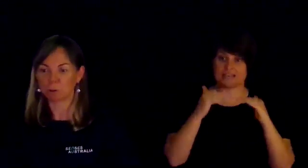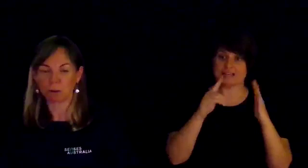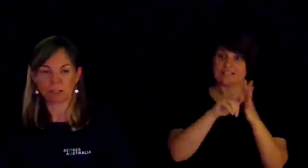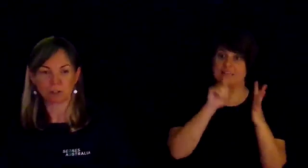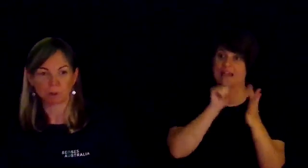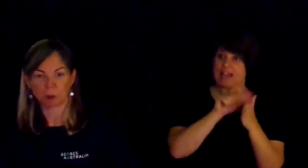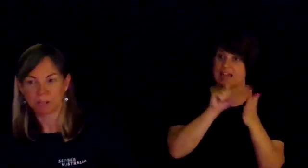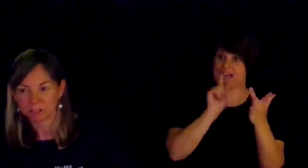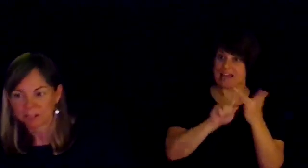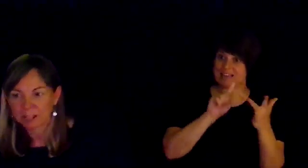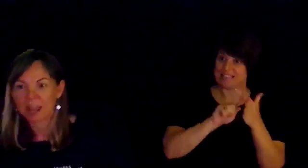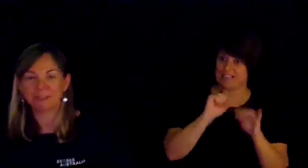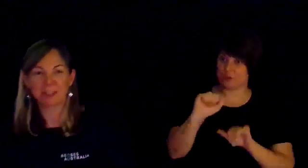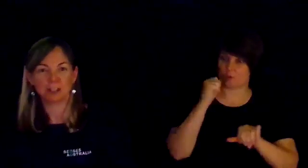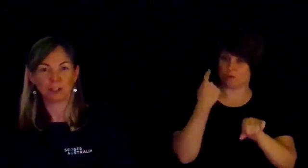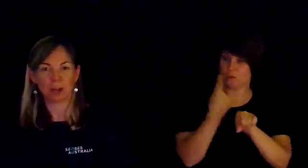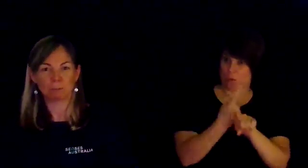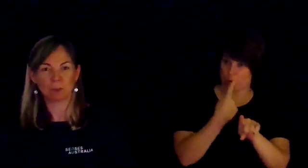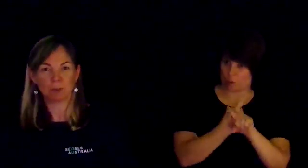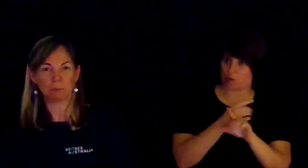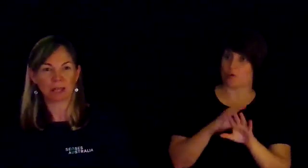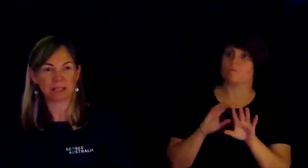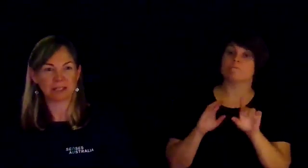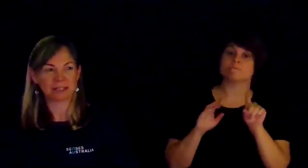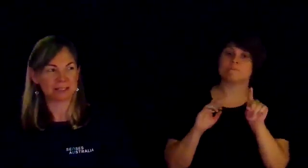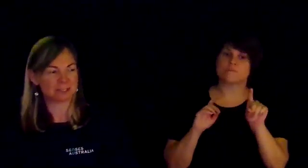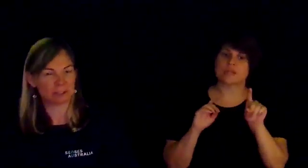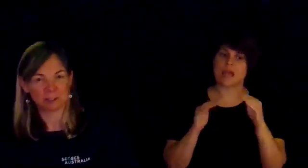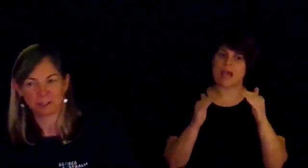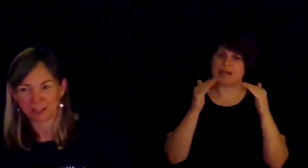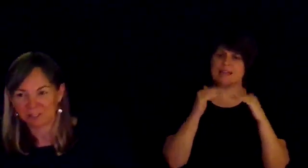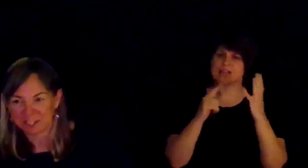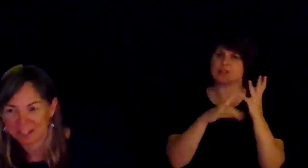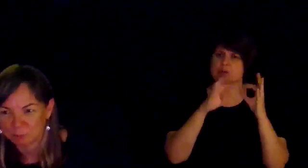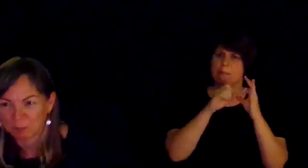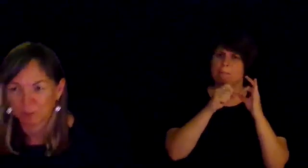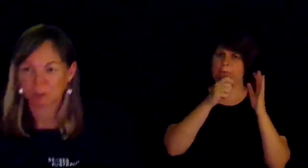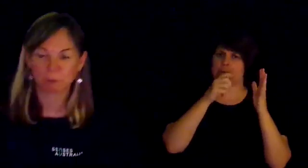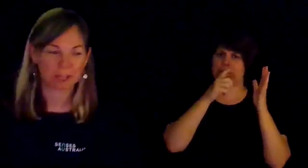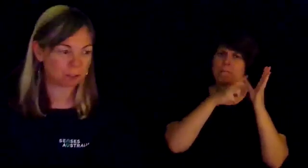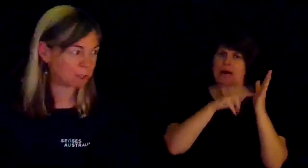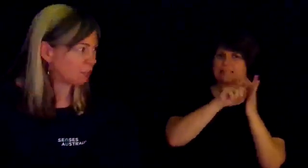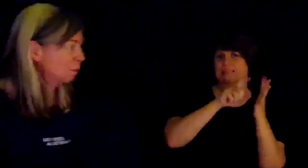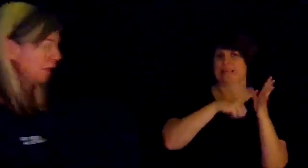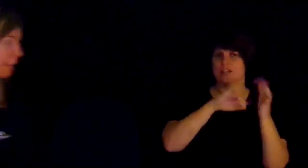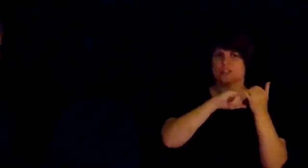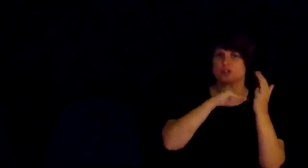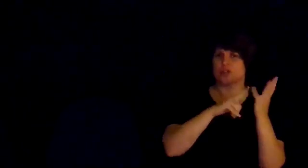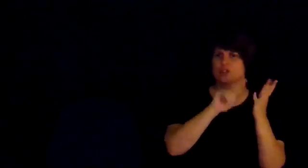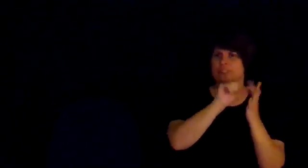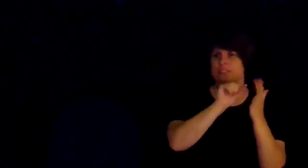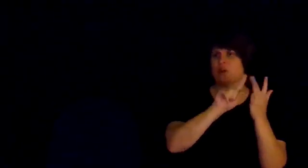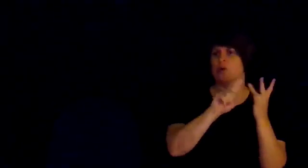you've got your question or comment, and then Ubuntu Studios after Eddie. But first, we'll get a question from